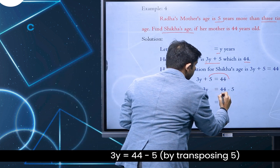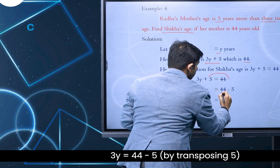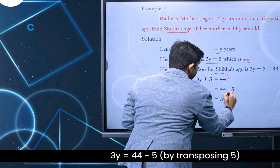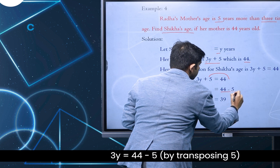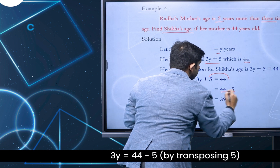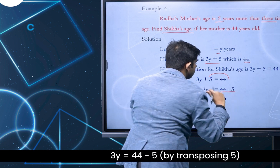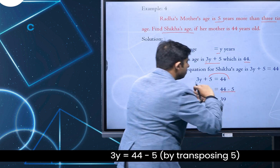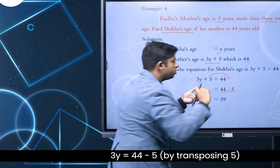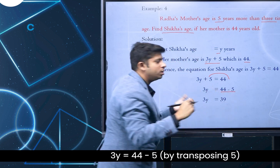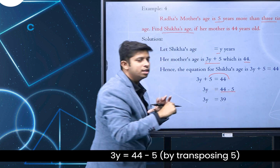5.